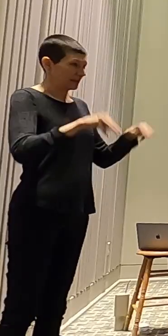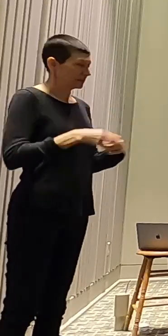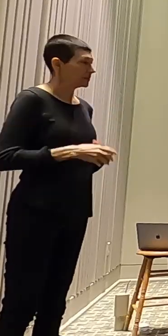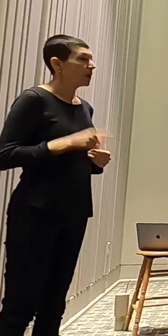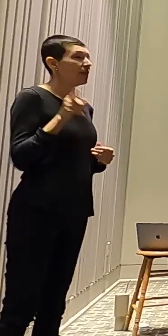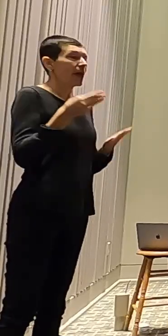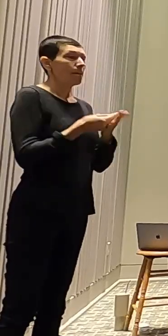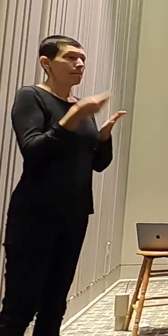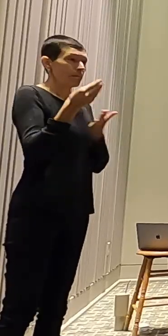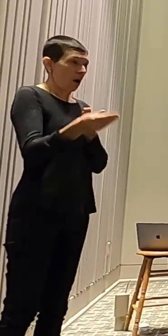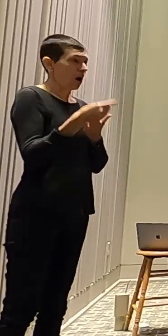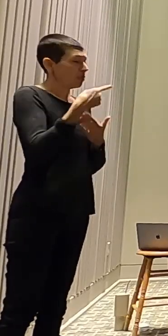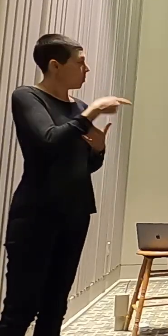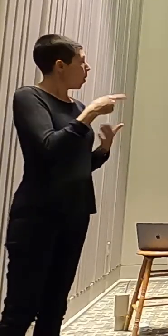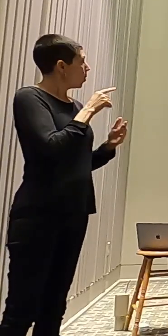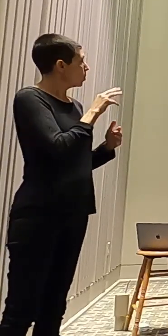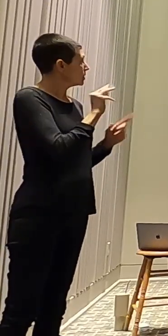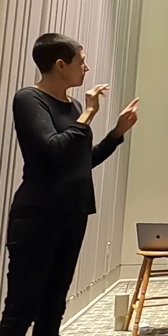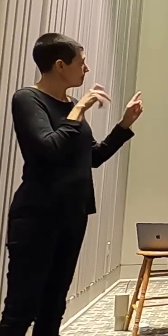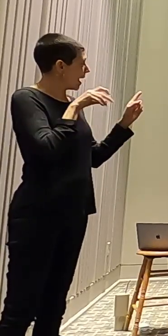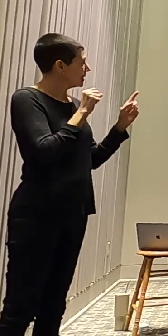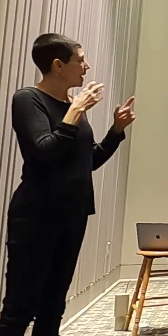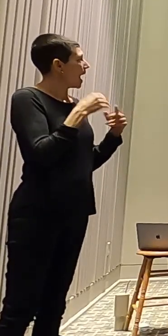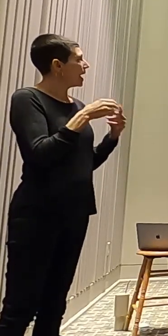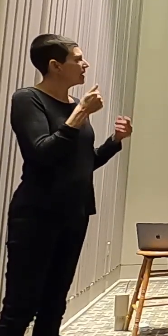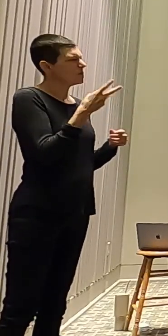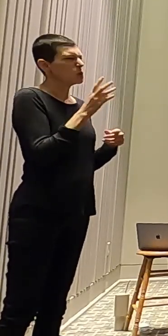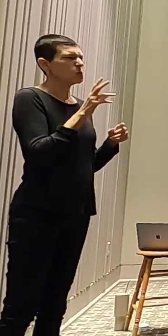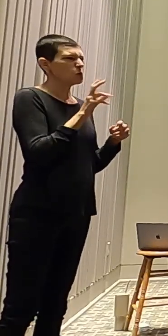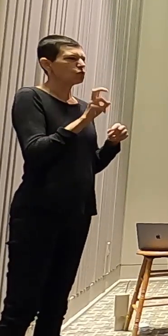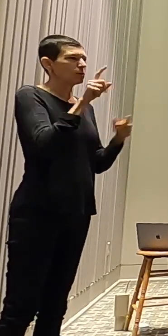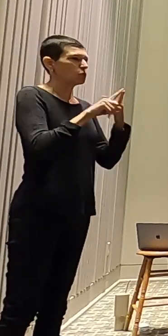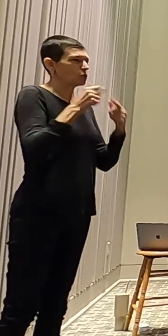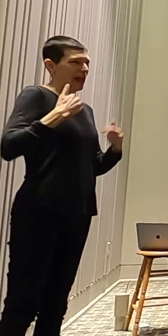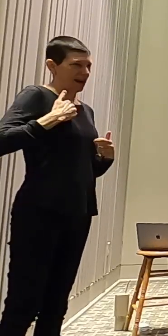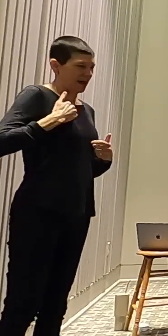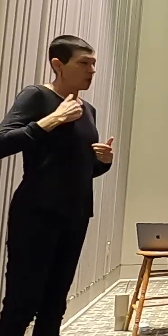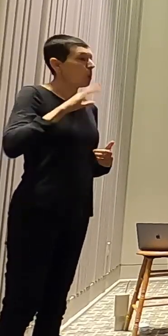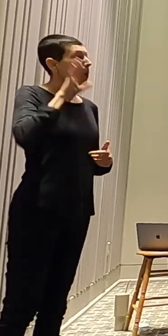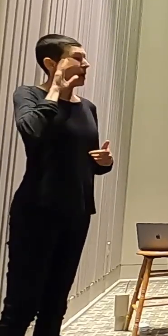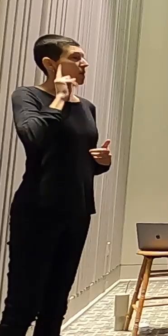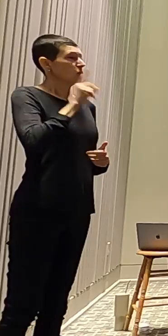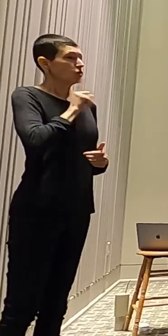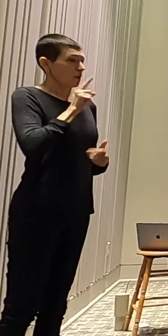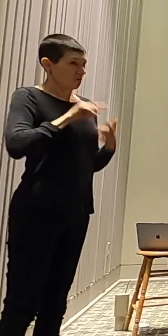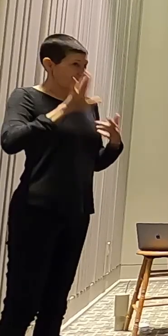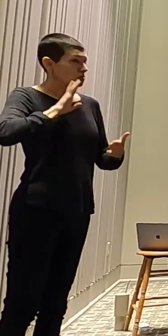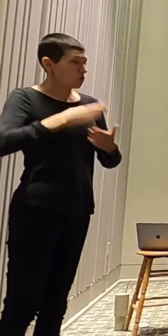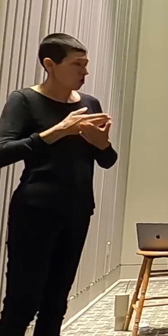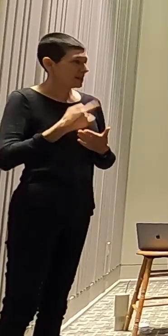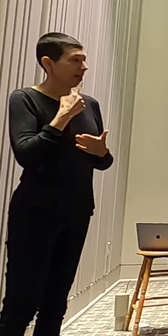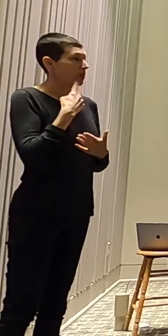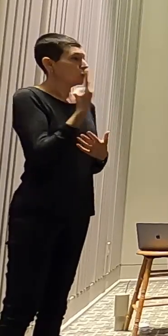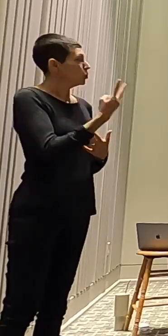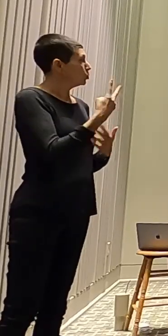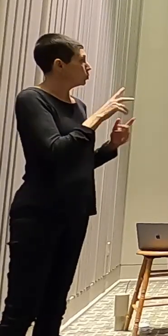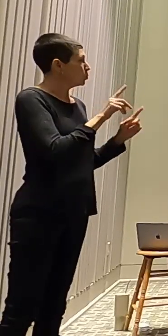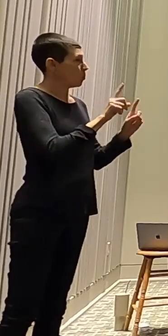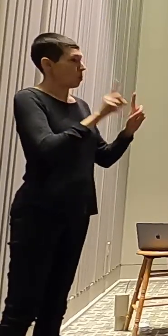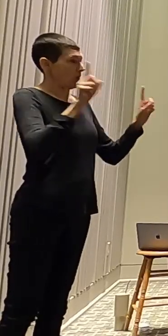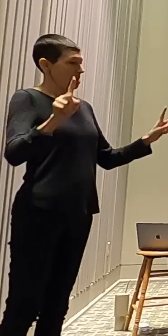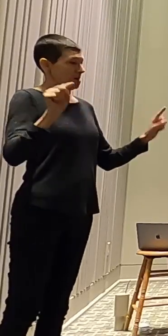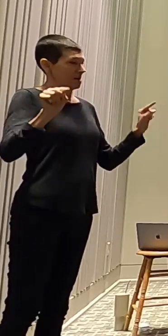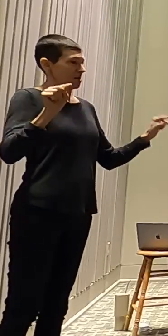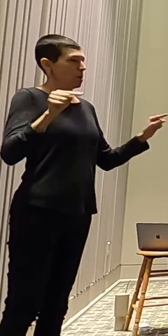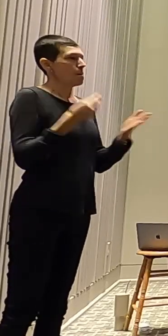these masks here on a couple different trips to Canada. We know for sure from their daughter that the two masks on the outside there